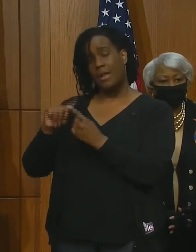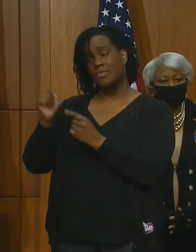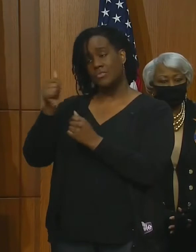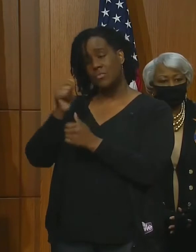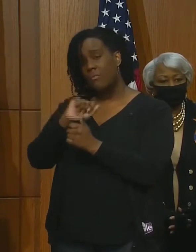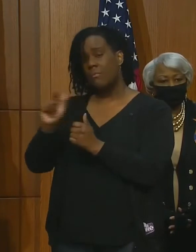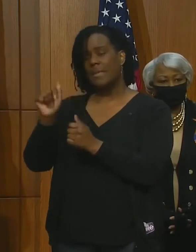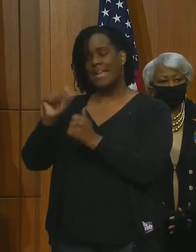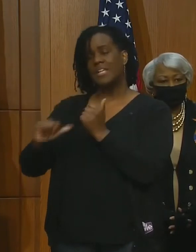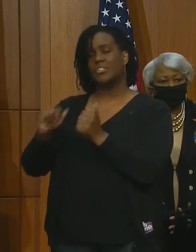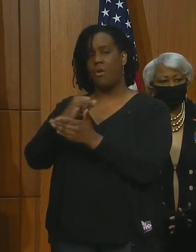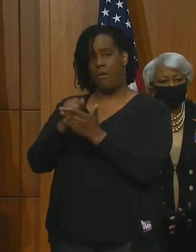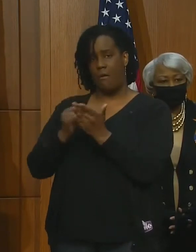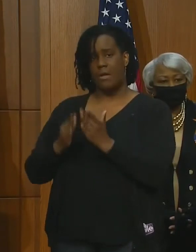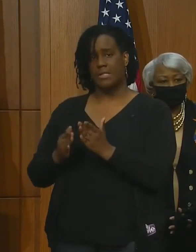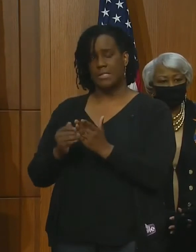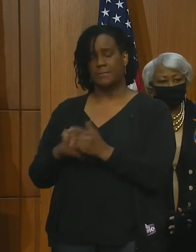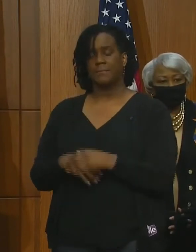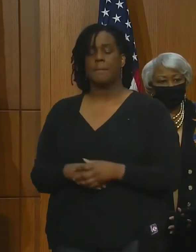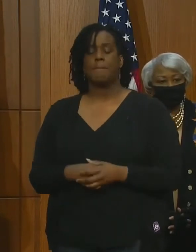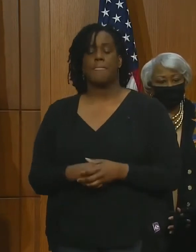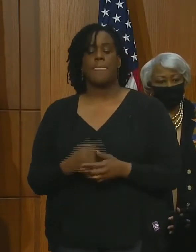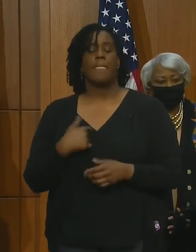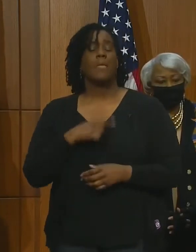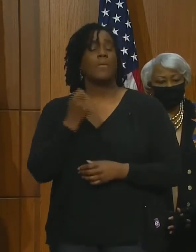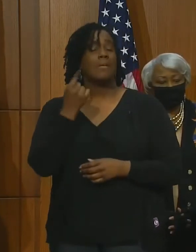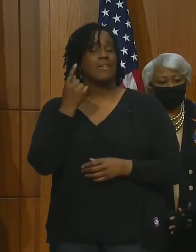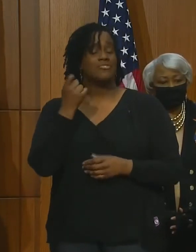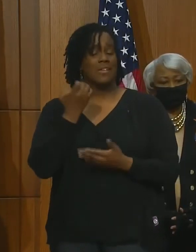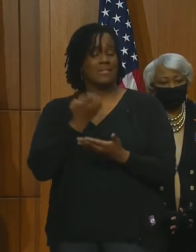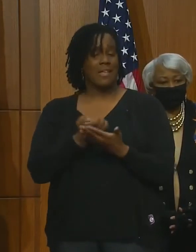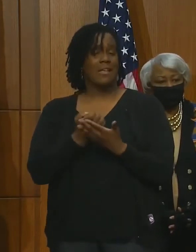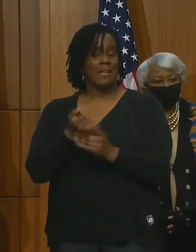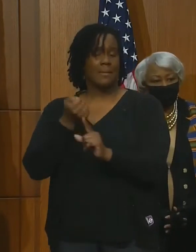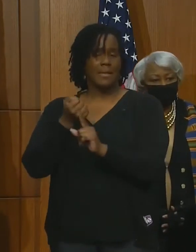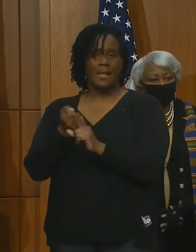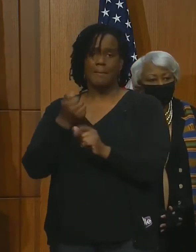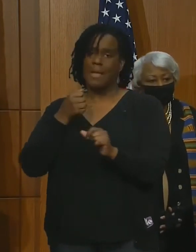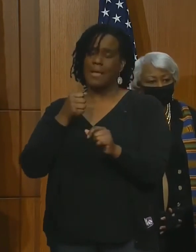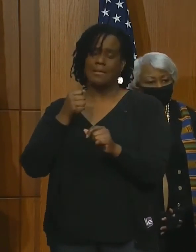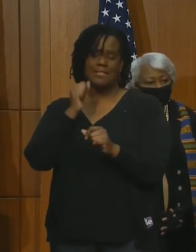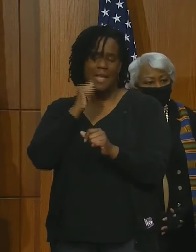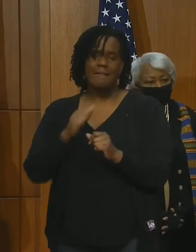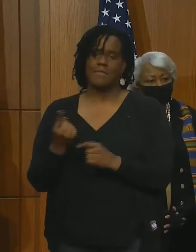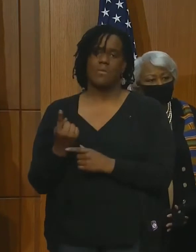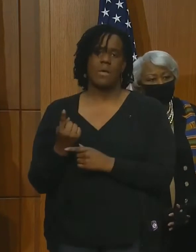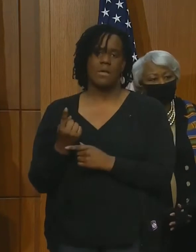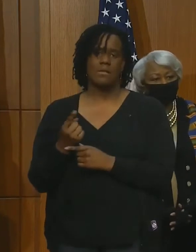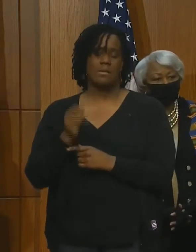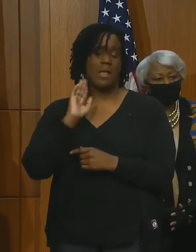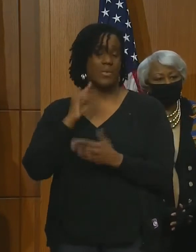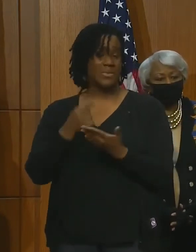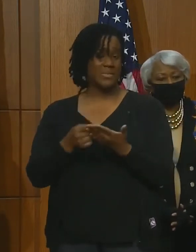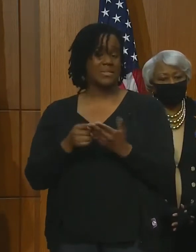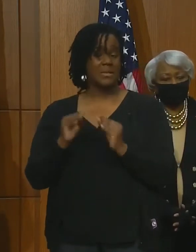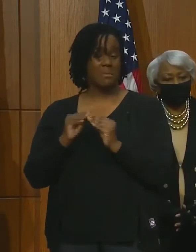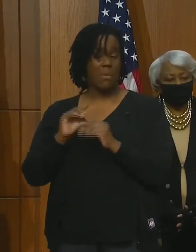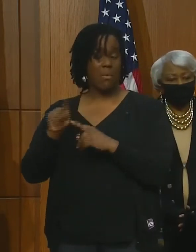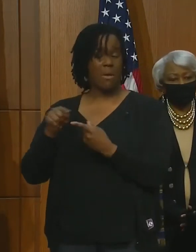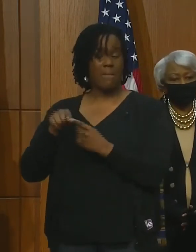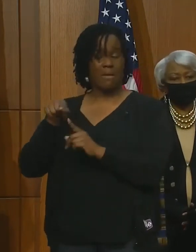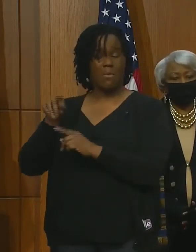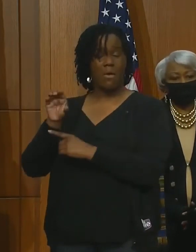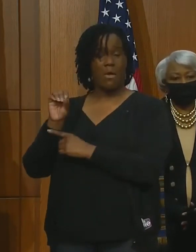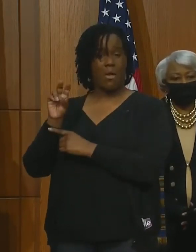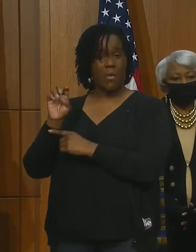that the economic impacts of this pandemic affect everyone. We'll talk more about the COVID